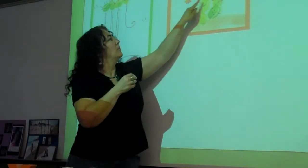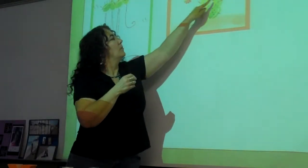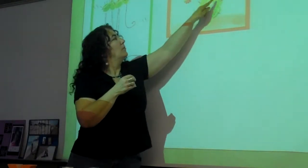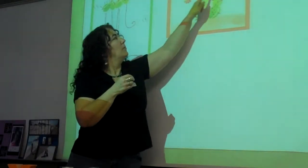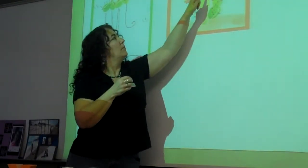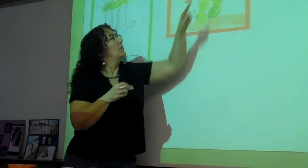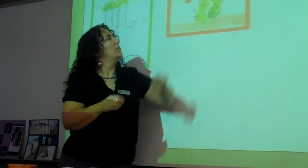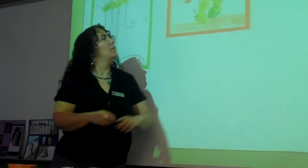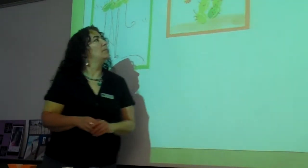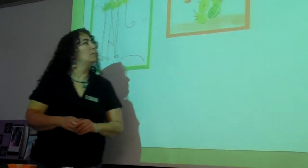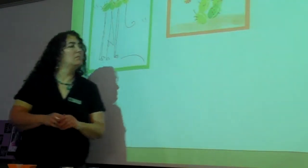You see the flowers?